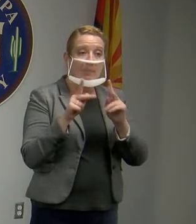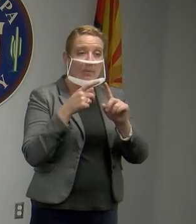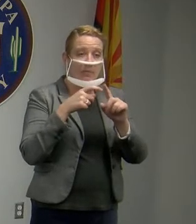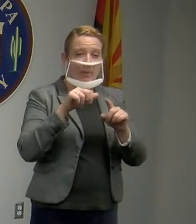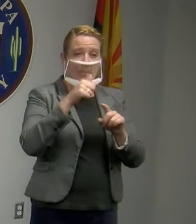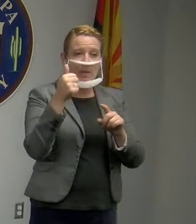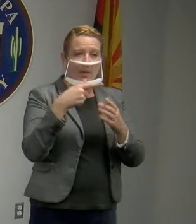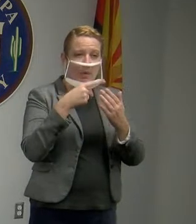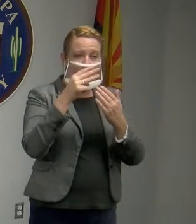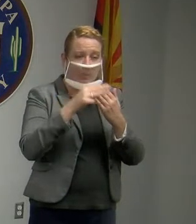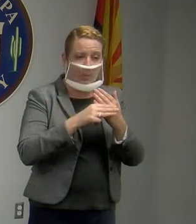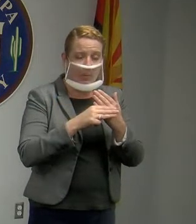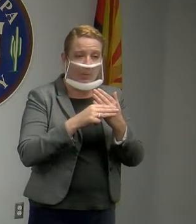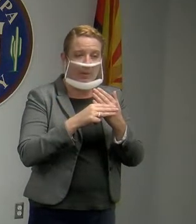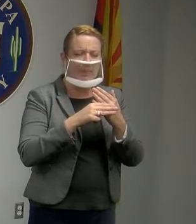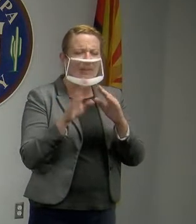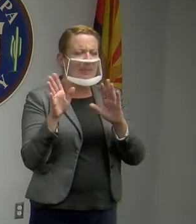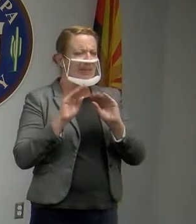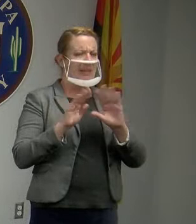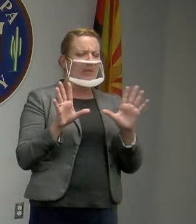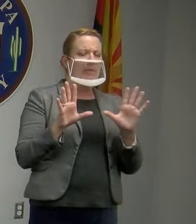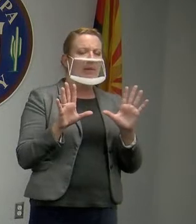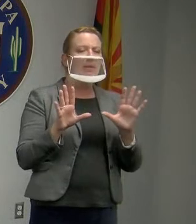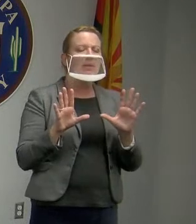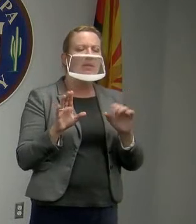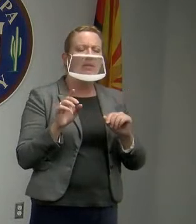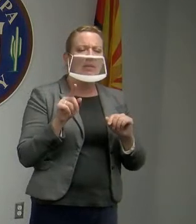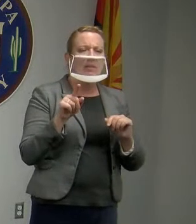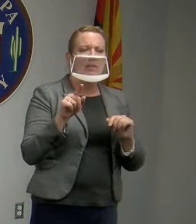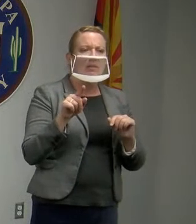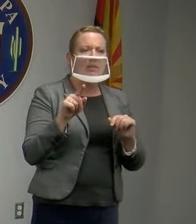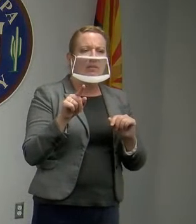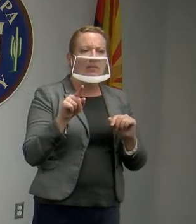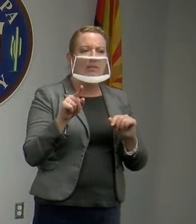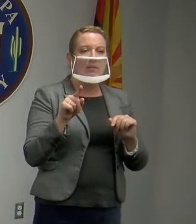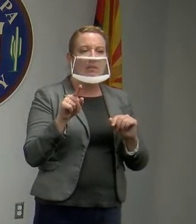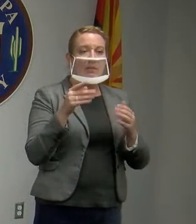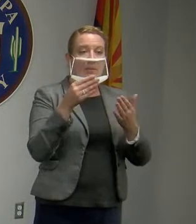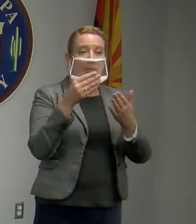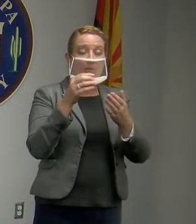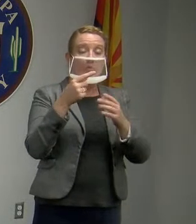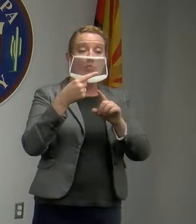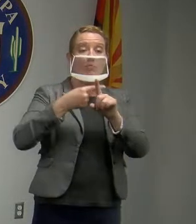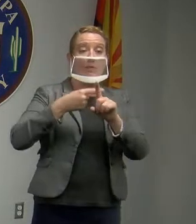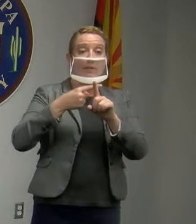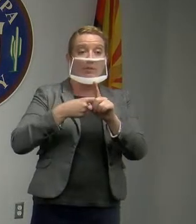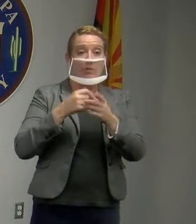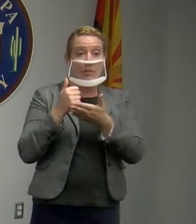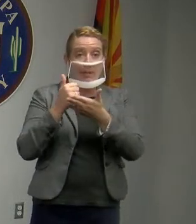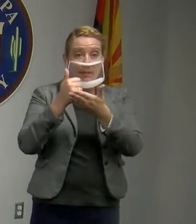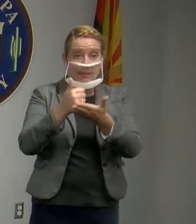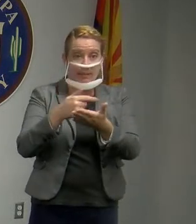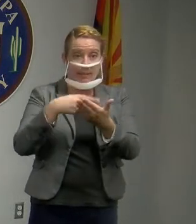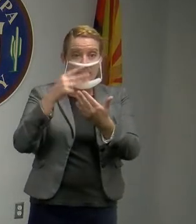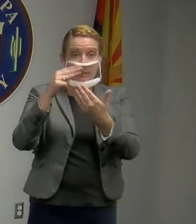factors and pieces together. So just to be clear, Peter, you're asking if we would shift funding away from rental assistance if the